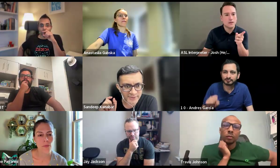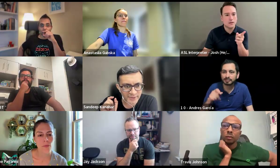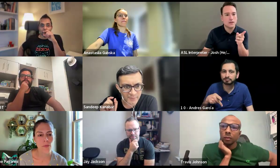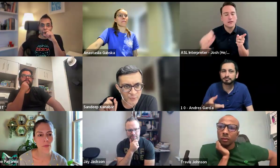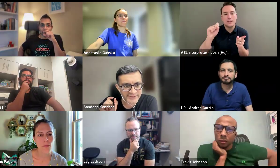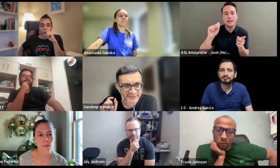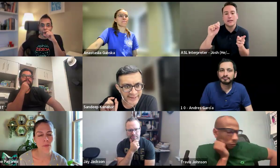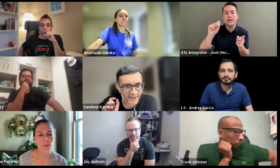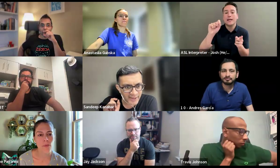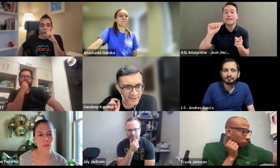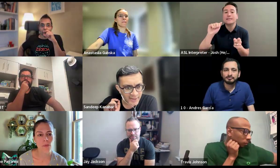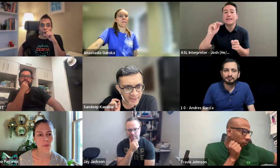it a community day?